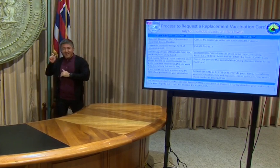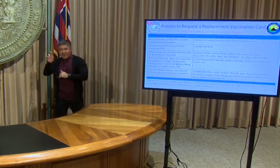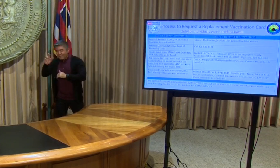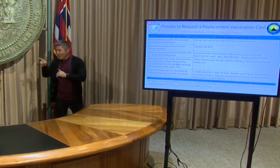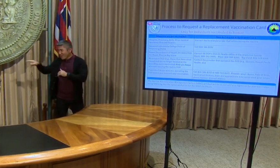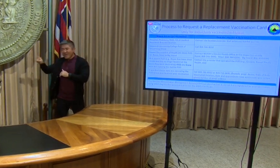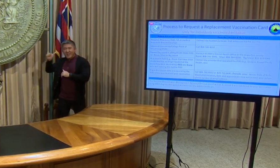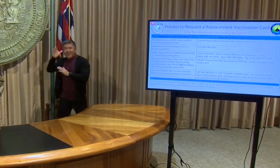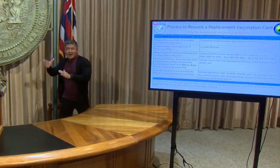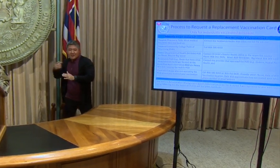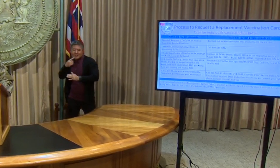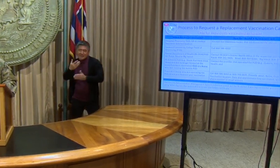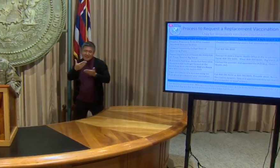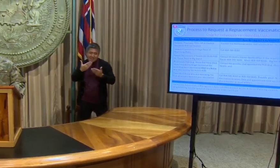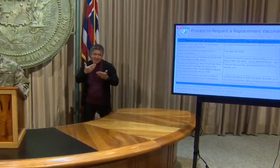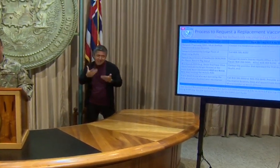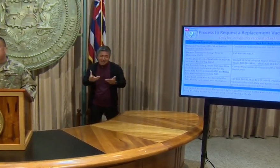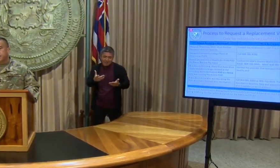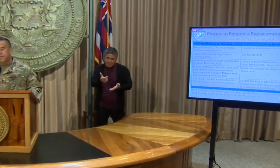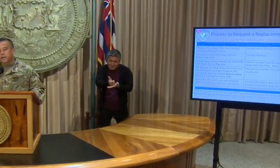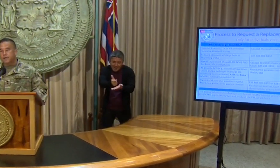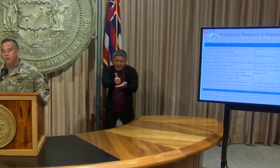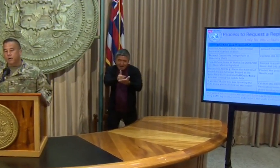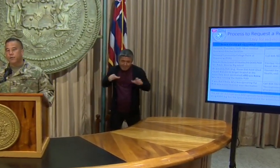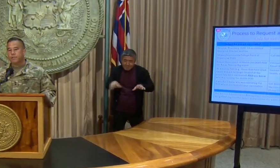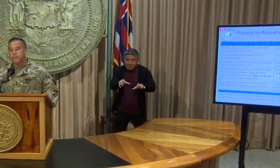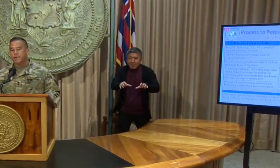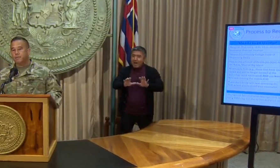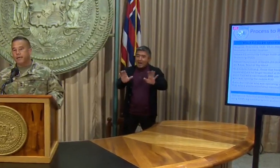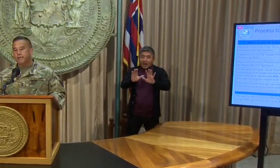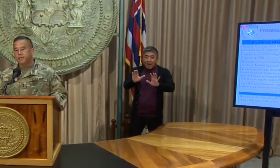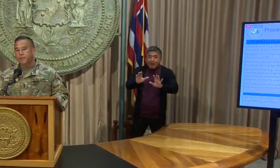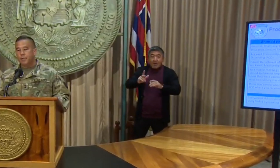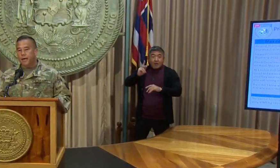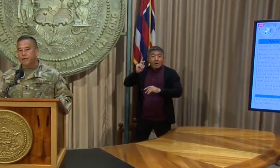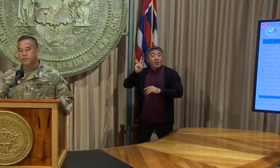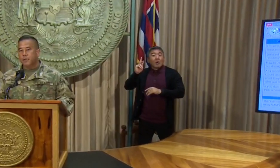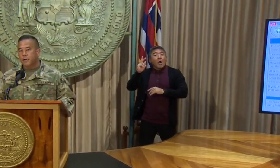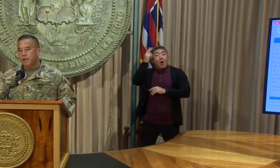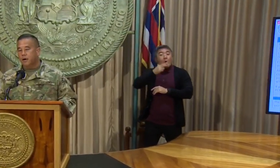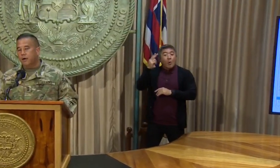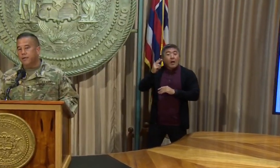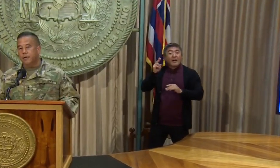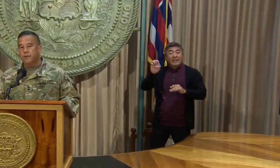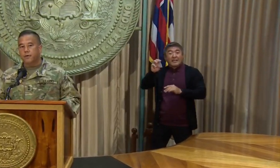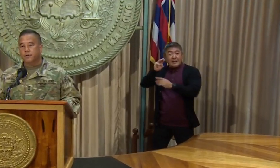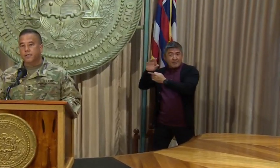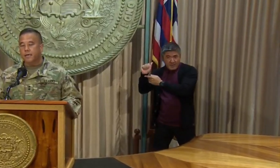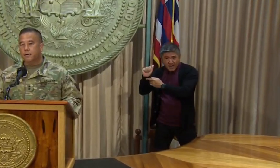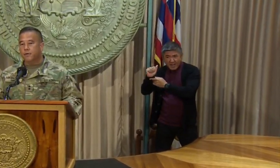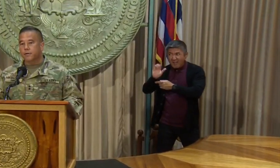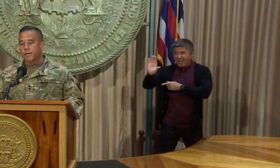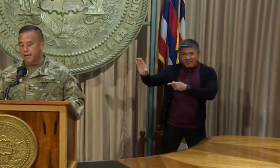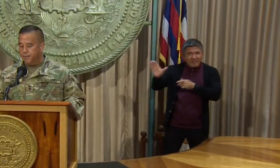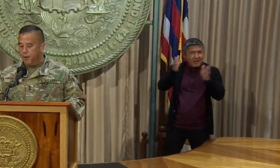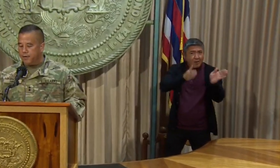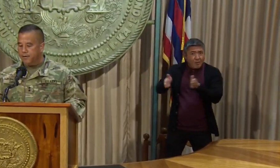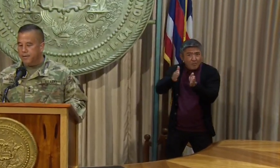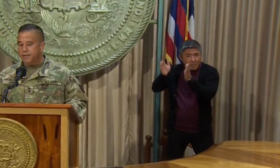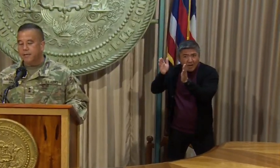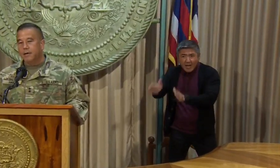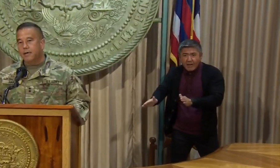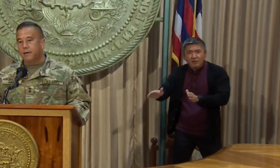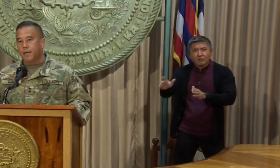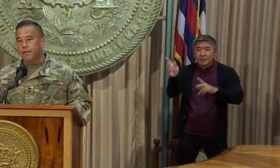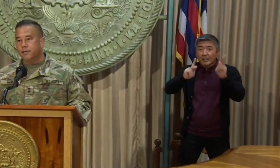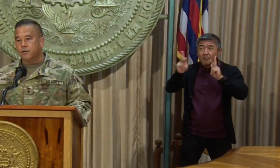did to move this forward. But in reality, it was the Hawaii Emergency Management Agency planners and all the other stakeholders that had a part